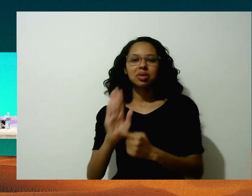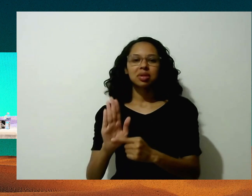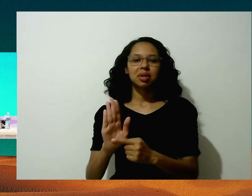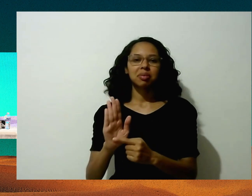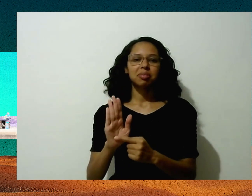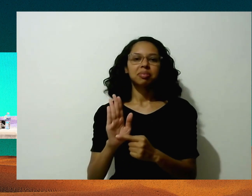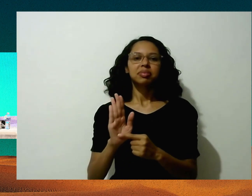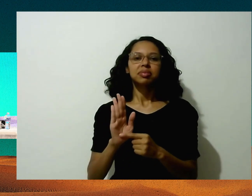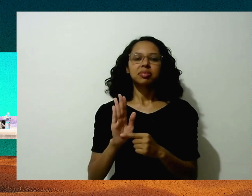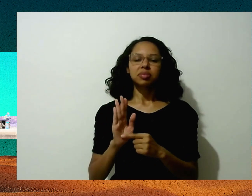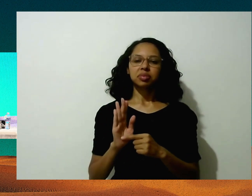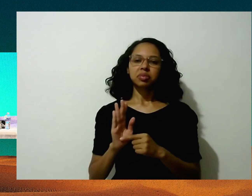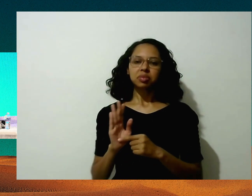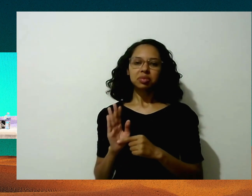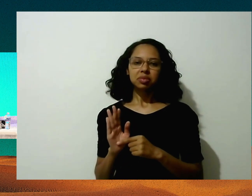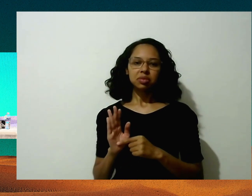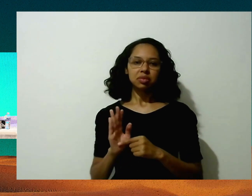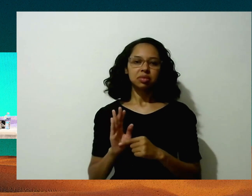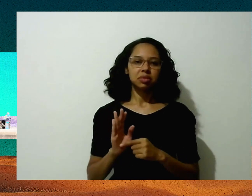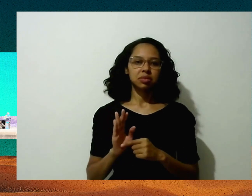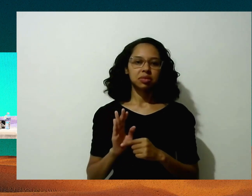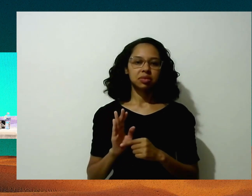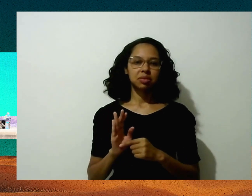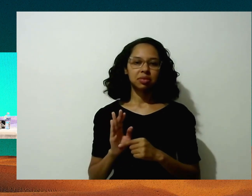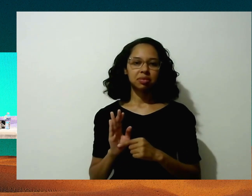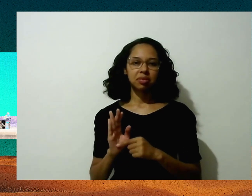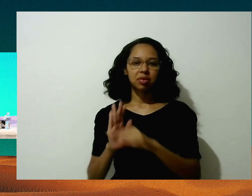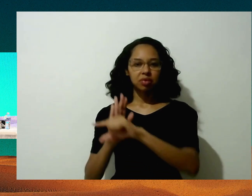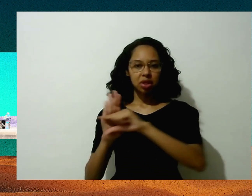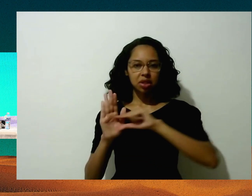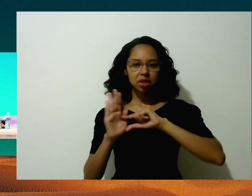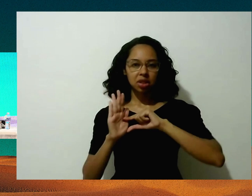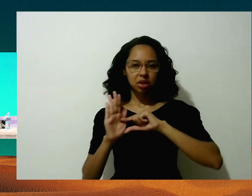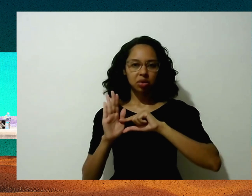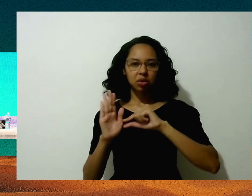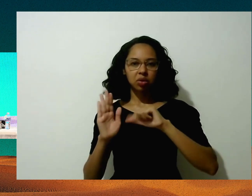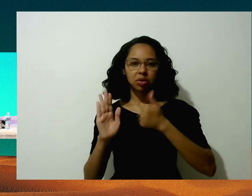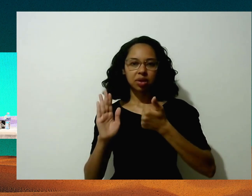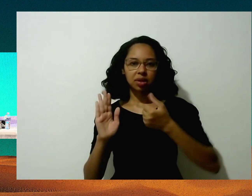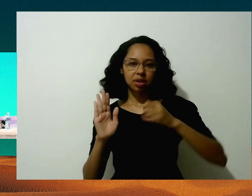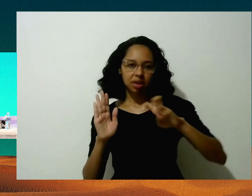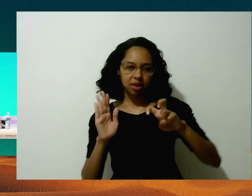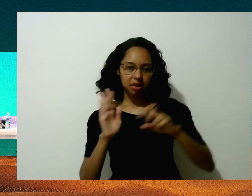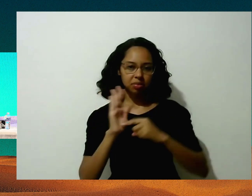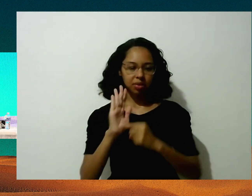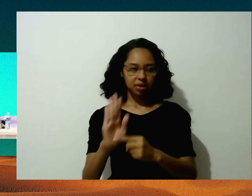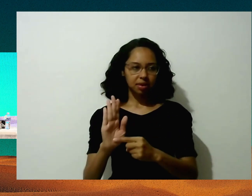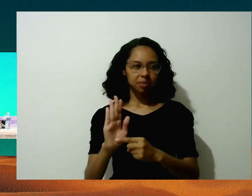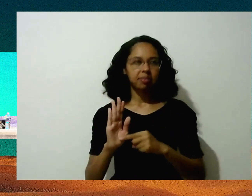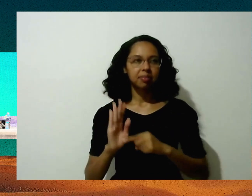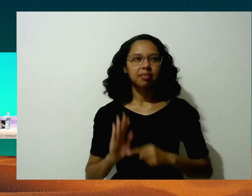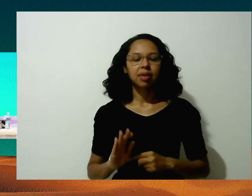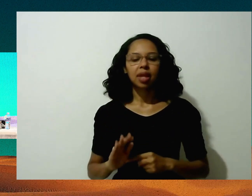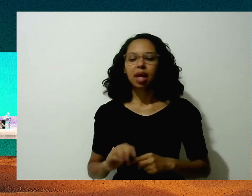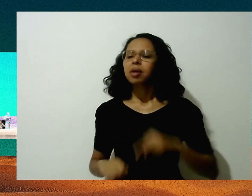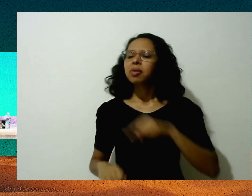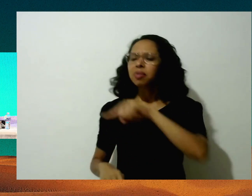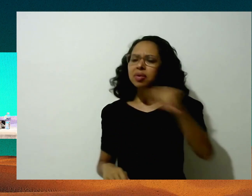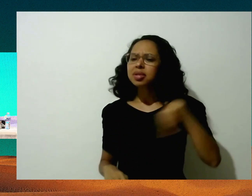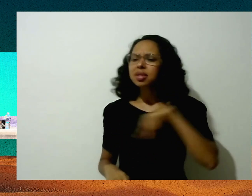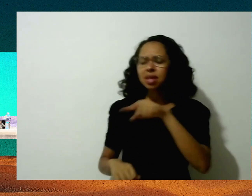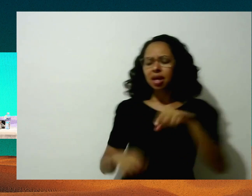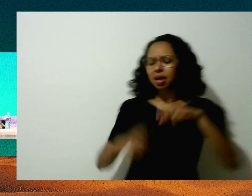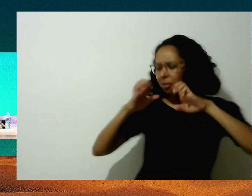cannot not say this verse. versículo 15 diz: e disse-lhes, ide por todo o mundo e pregai o evangelho a